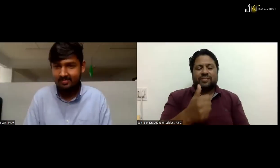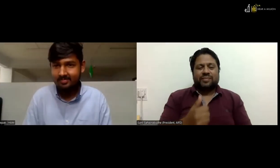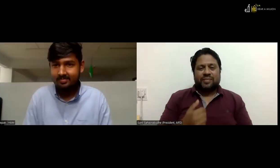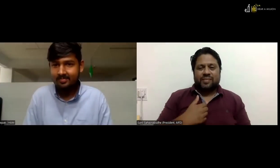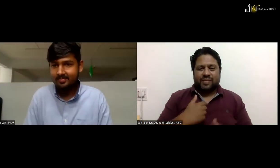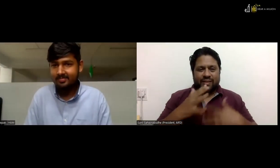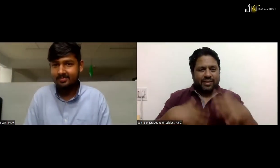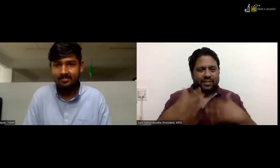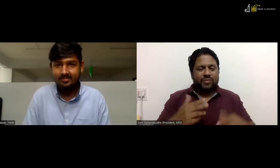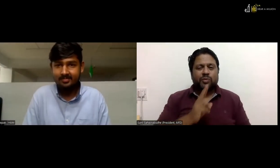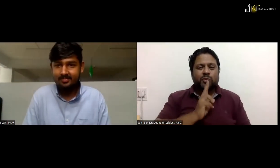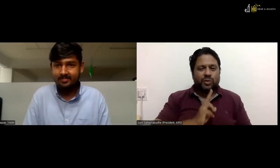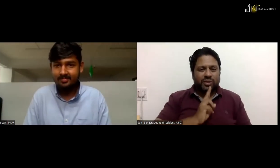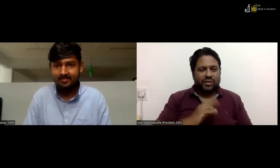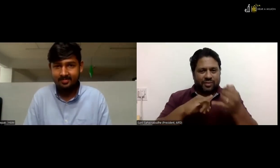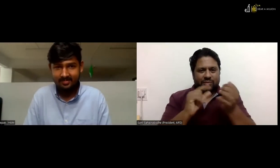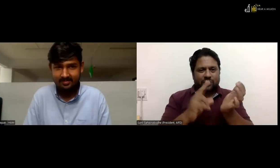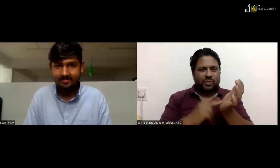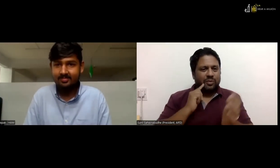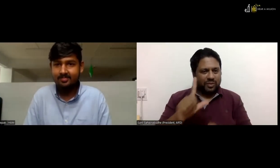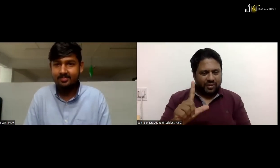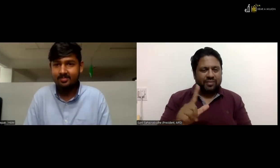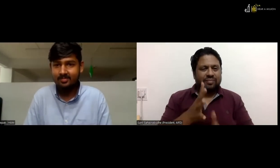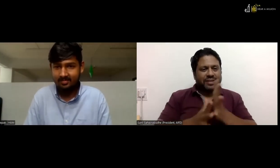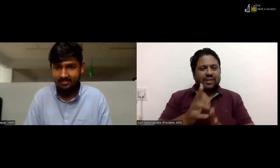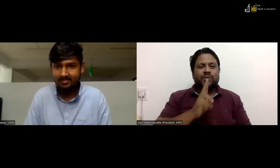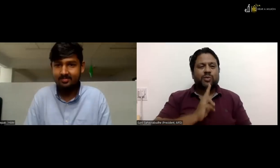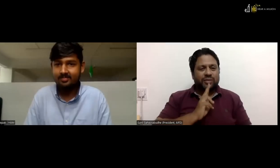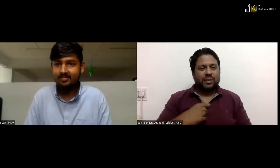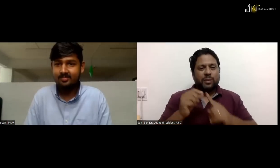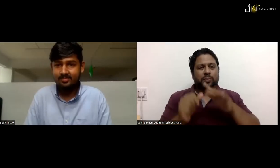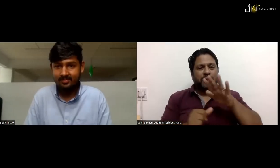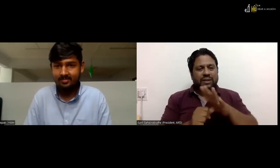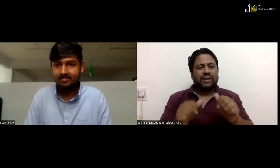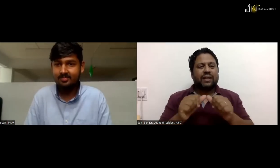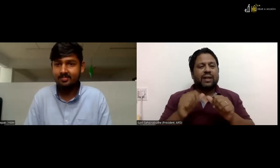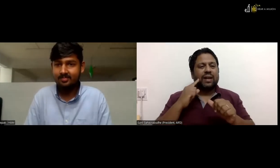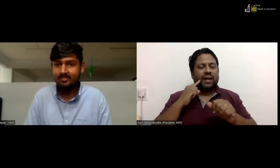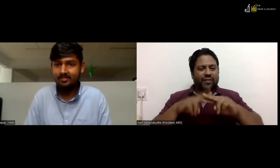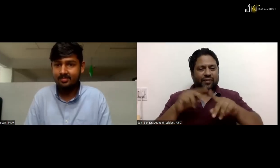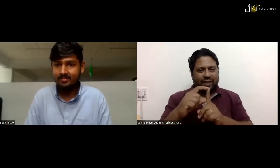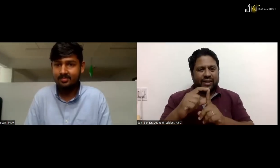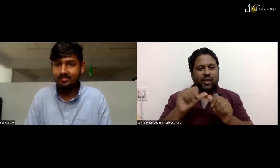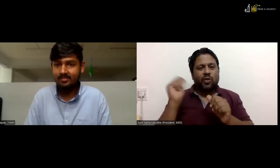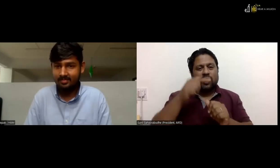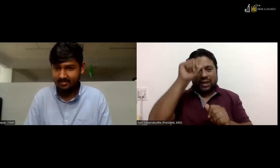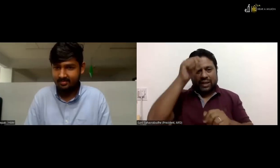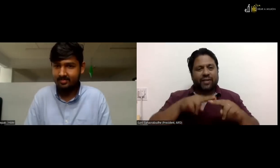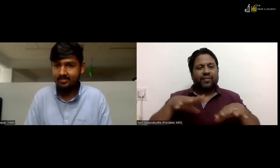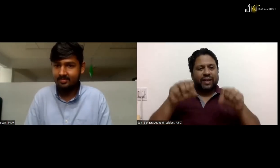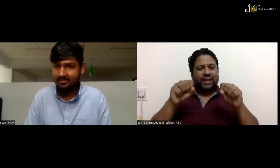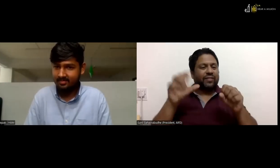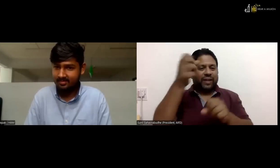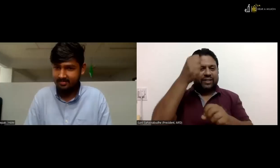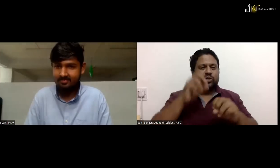I wanted to know about you. Could you please introduce yourself? So yeah, this is my sign name, and I'm Sunil Sahasrabudhe, and I'm